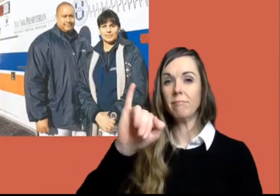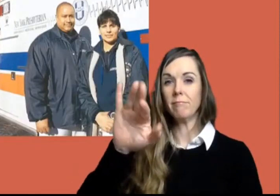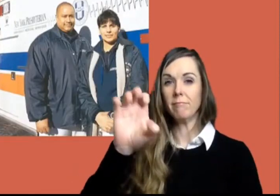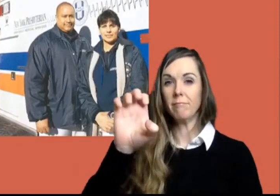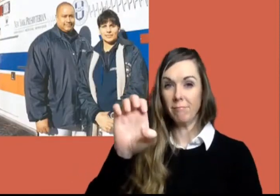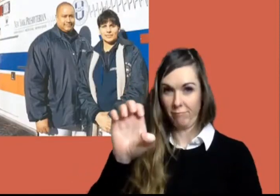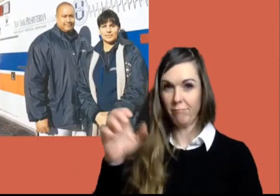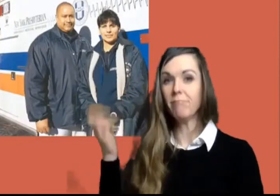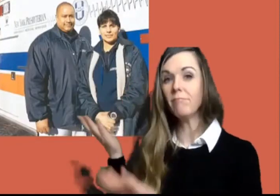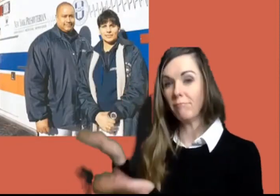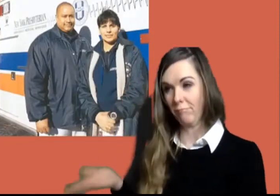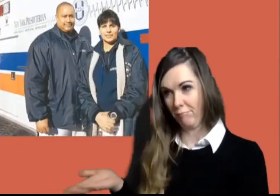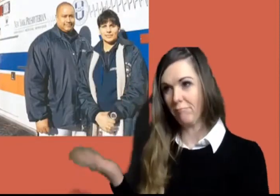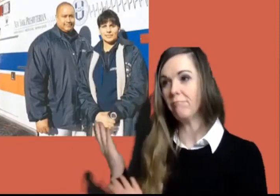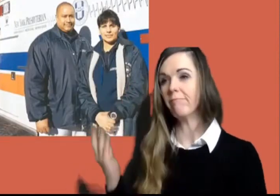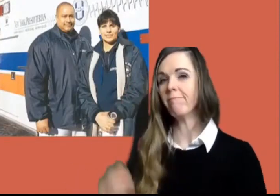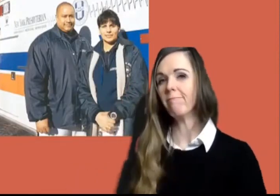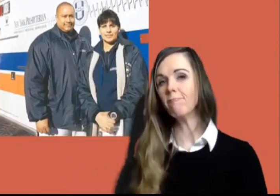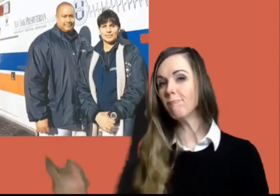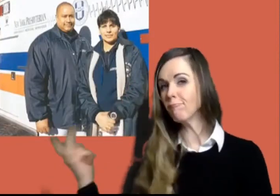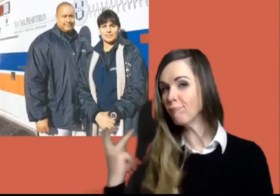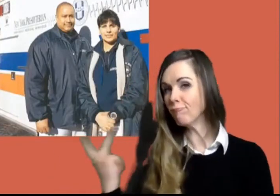named Beatrice.